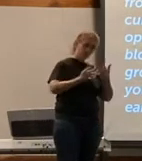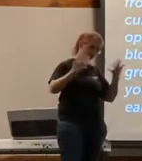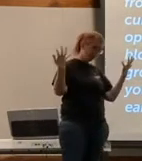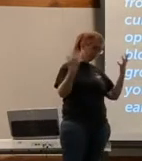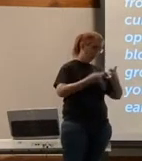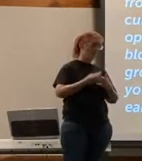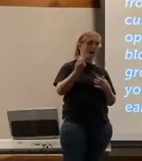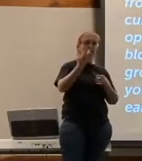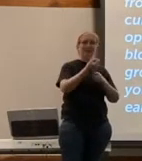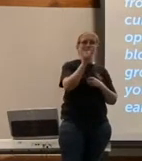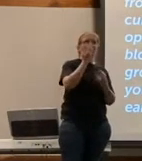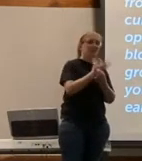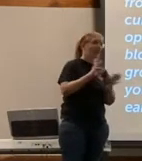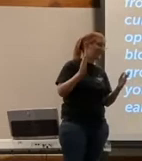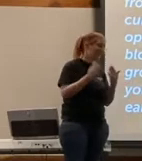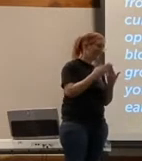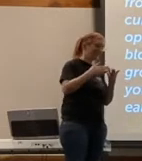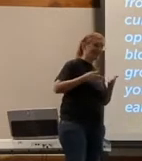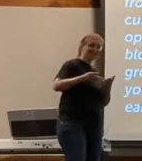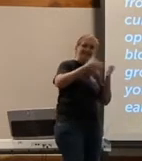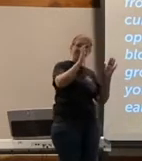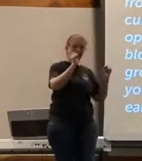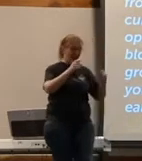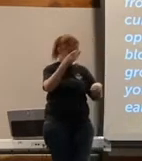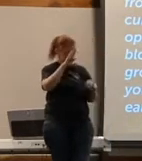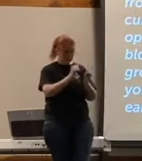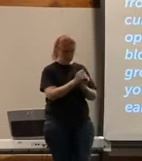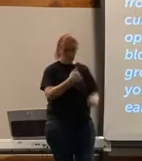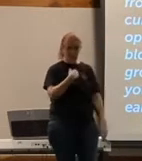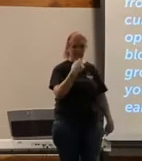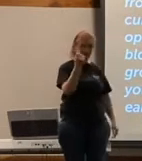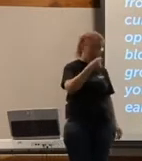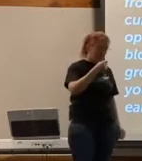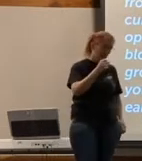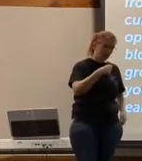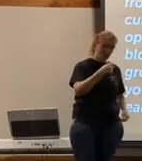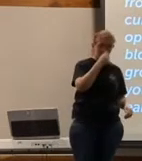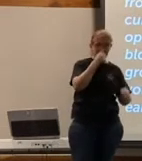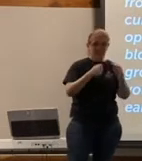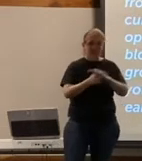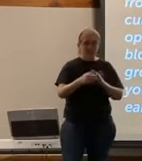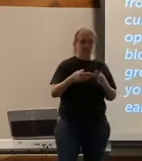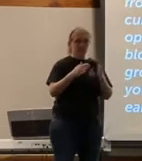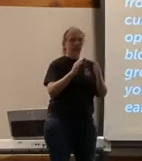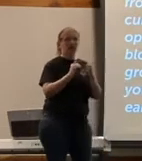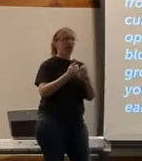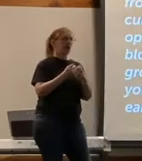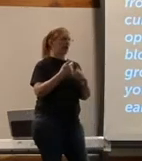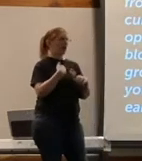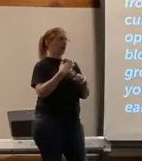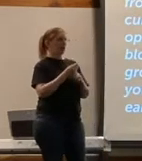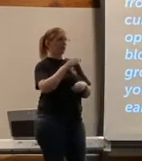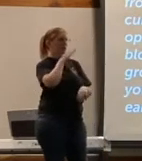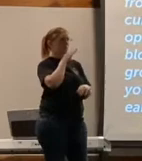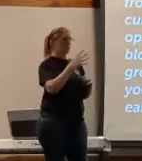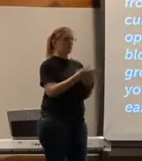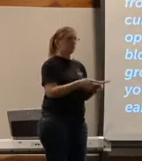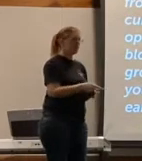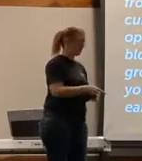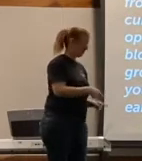Buy one, get one free. Easy Street. God's with me. Hidden Street? Man, how did I get to the pig pen?